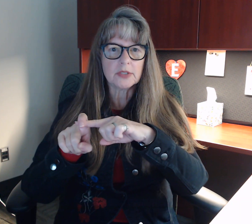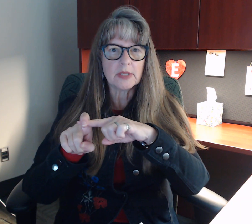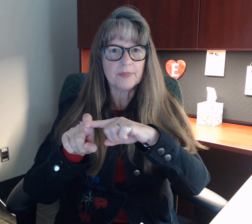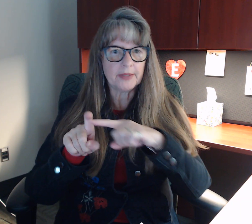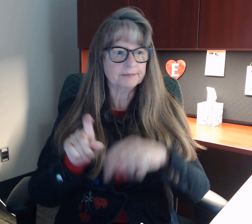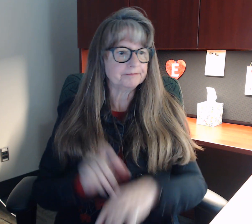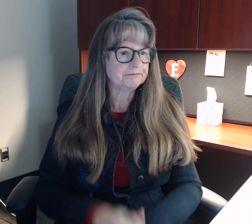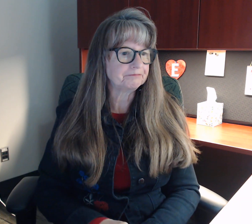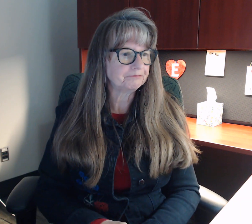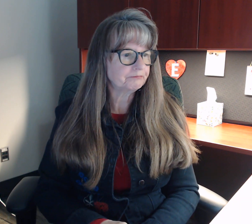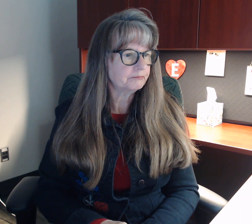something.